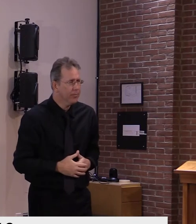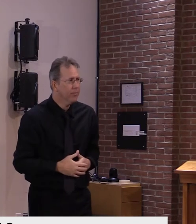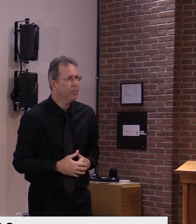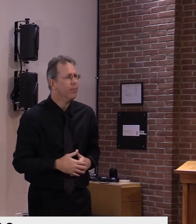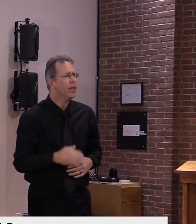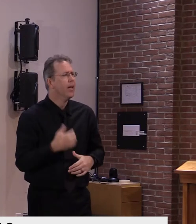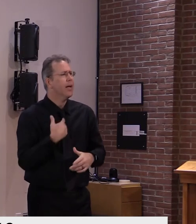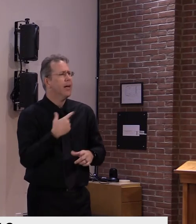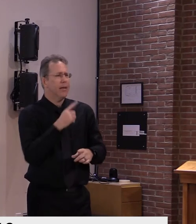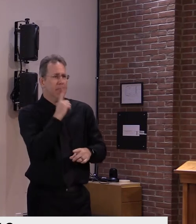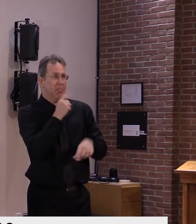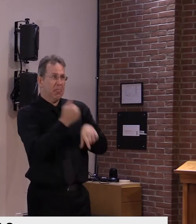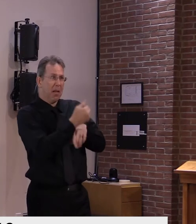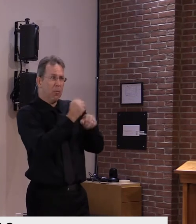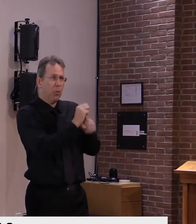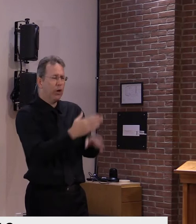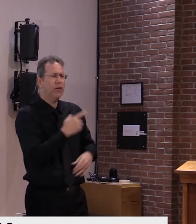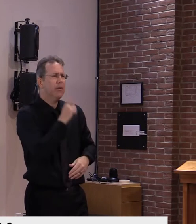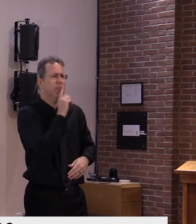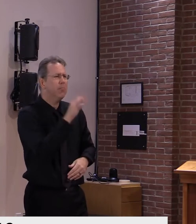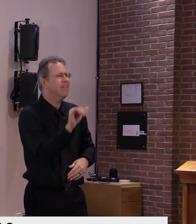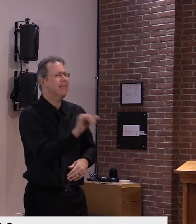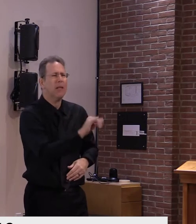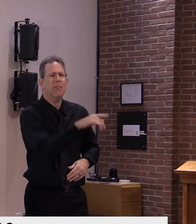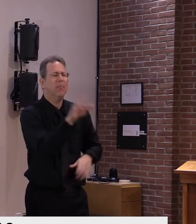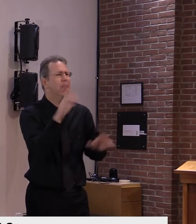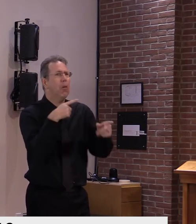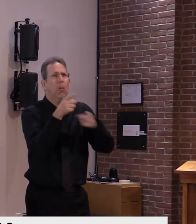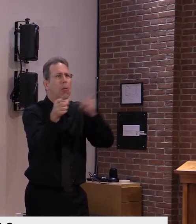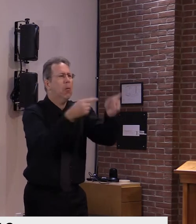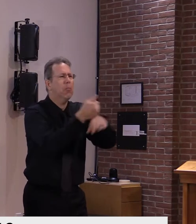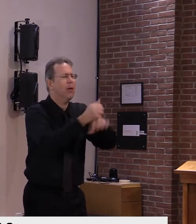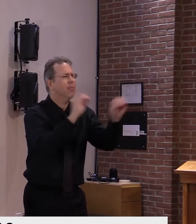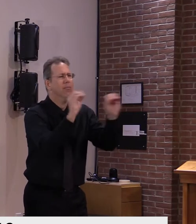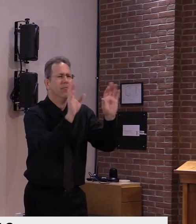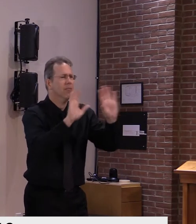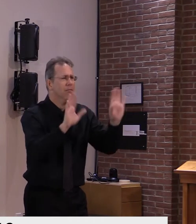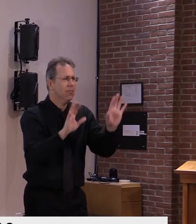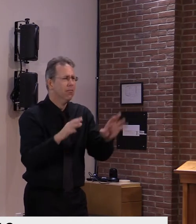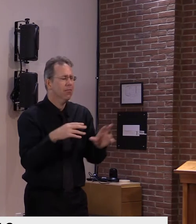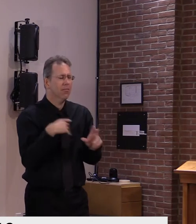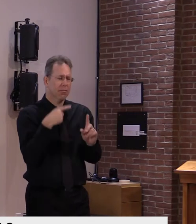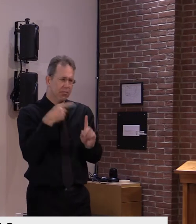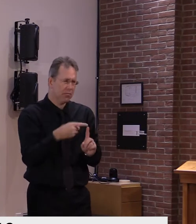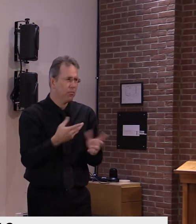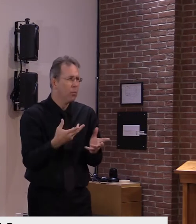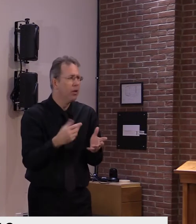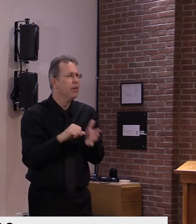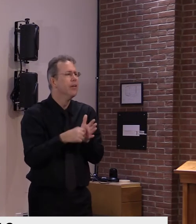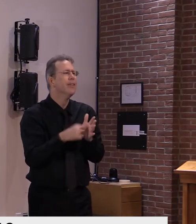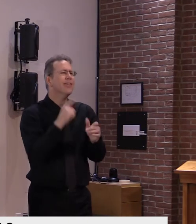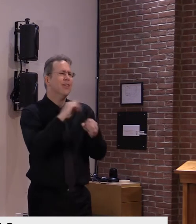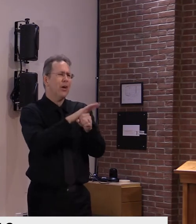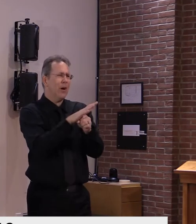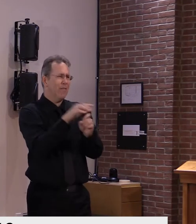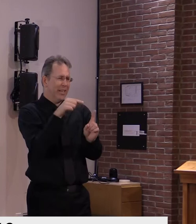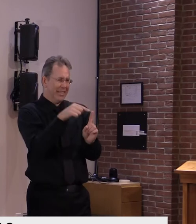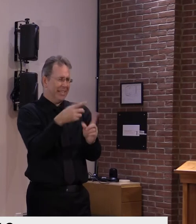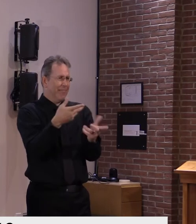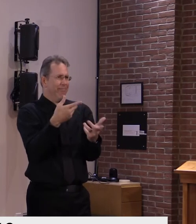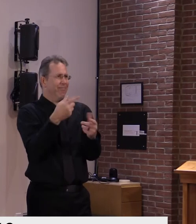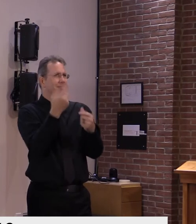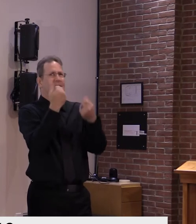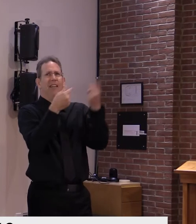to just accept the general theme that there's a prevalence of virus in the state and in our communities, and